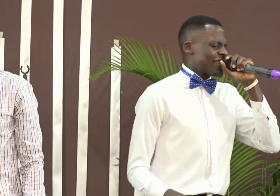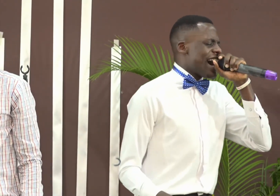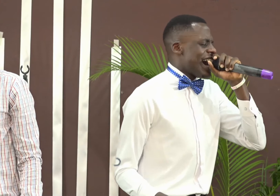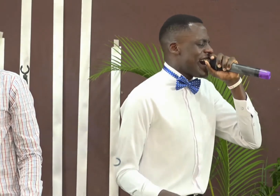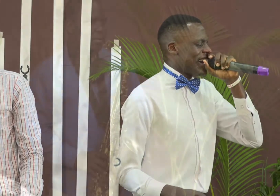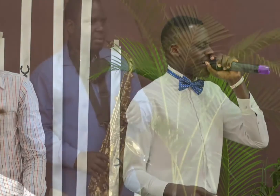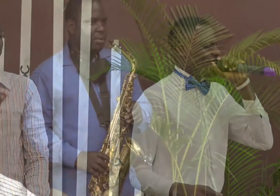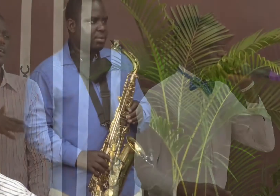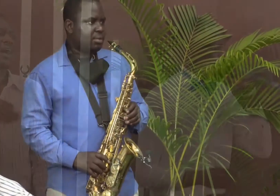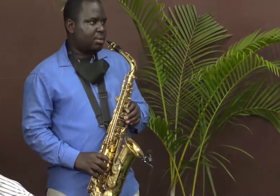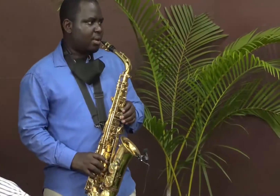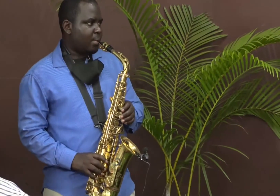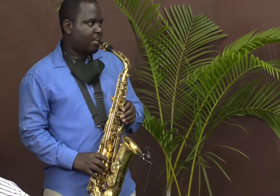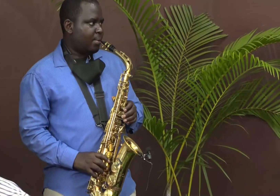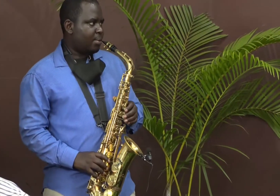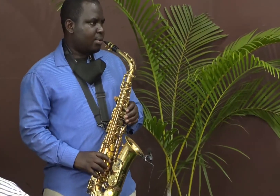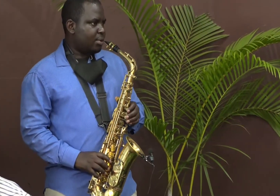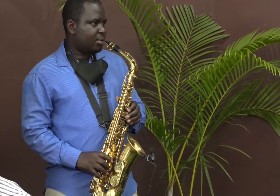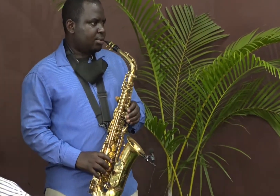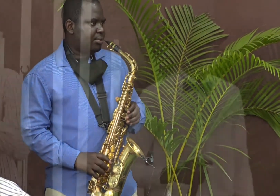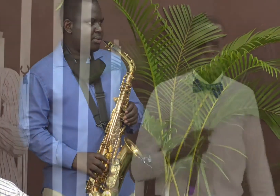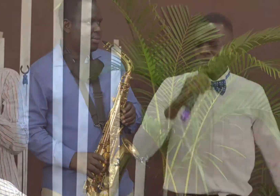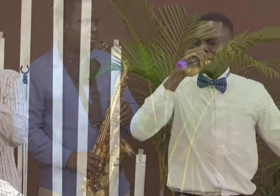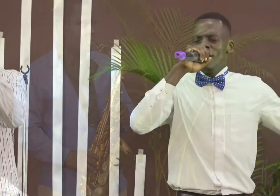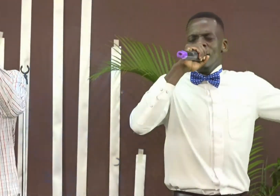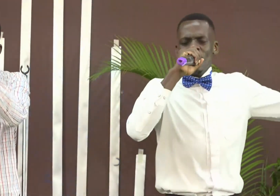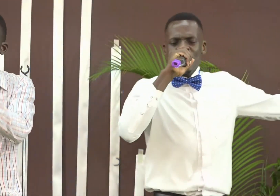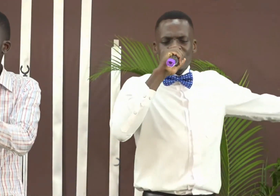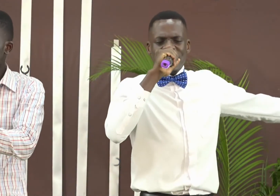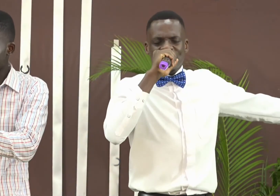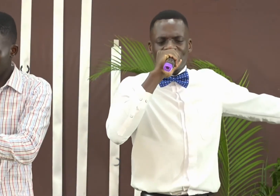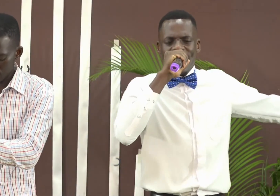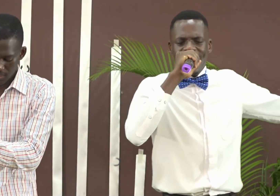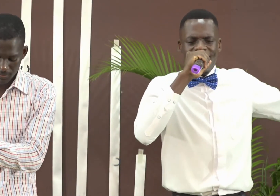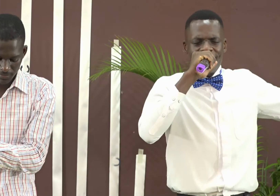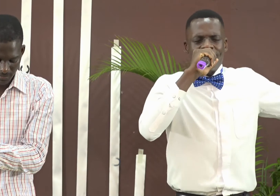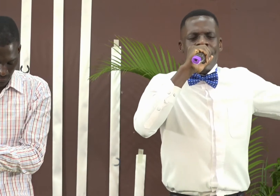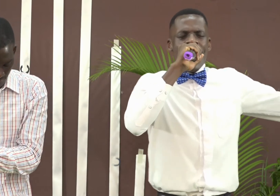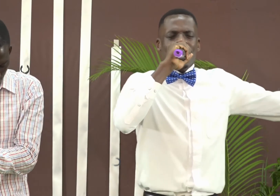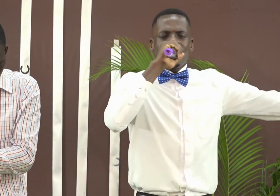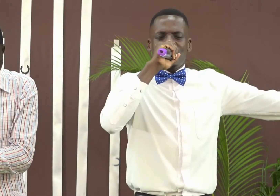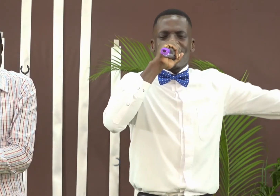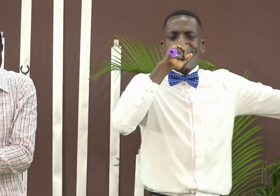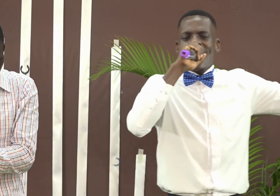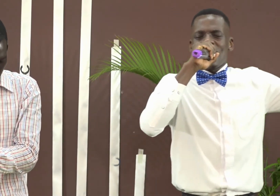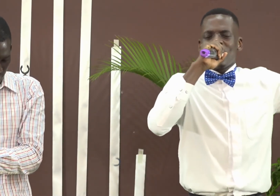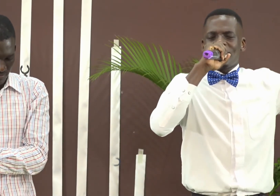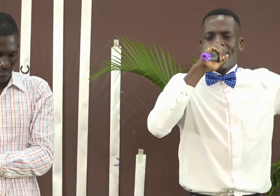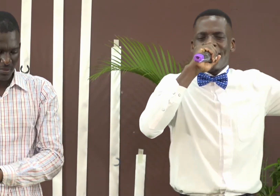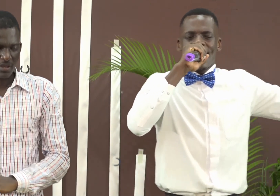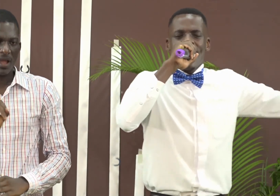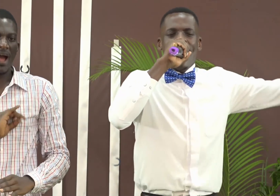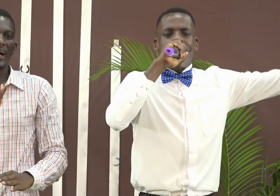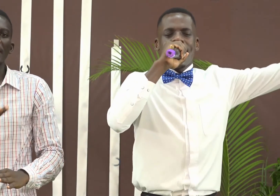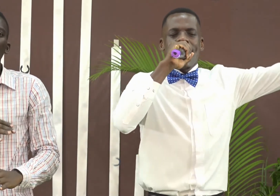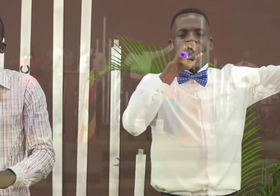child of God. I am a child. Let me hear the church say. I am a child of